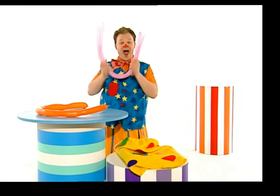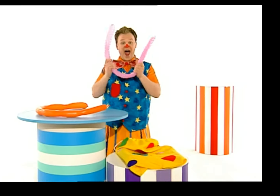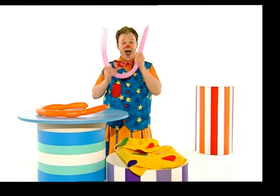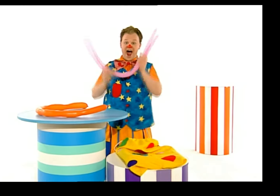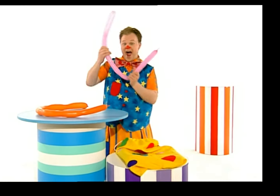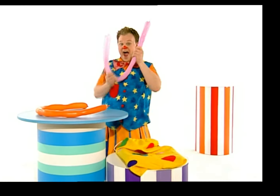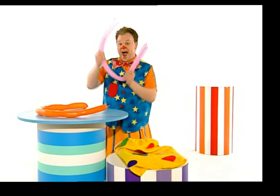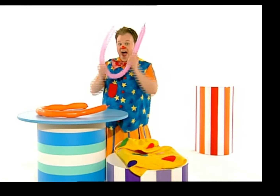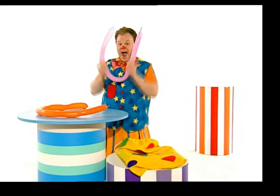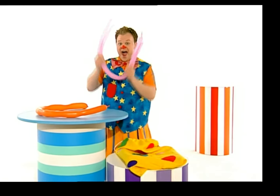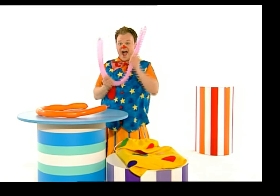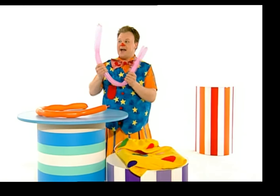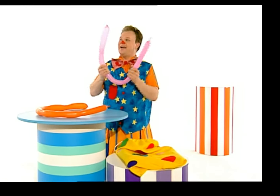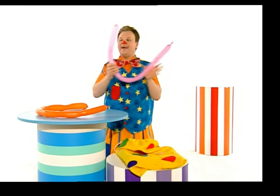What colour is that balloon, Mr. Tumble?